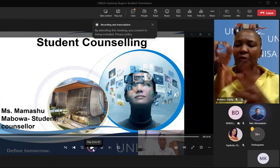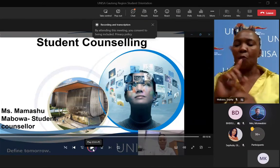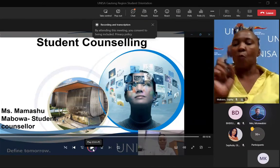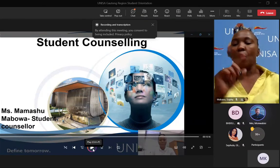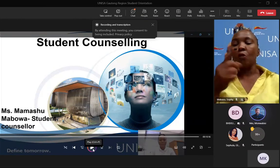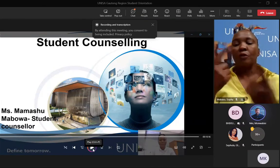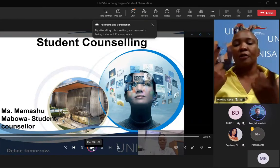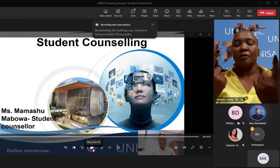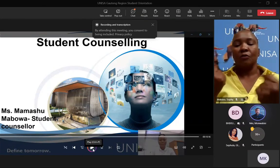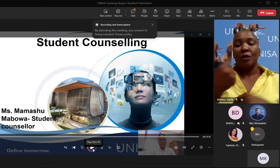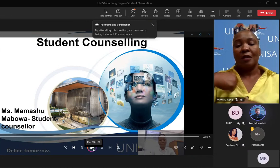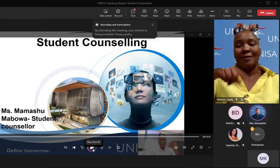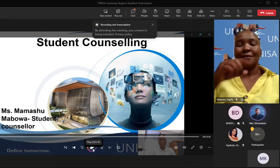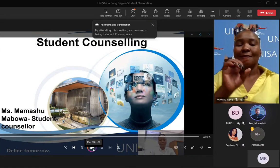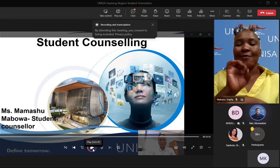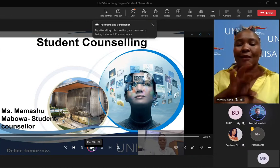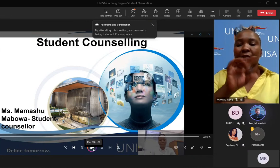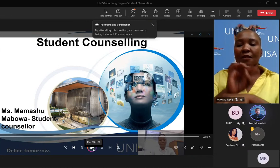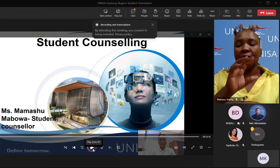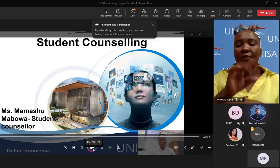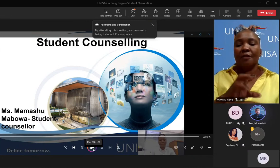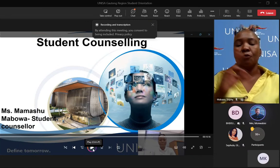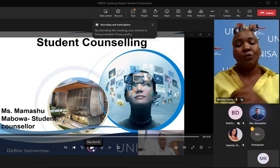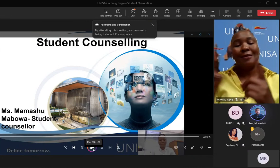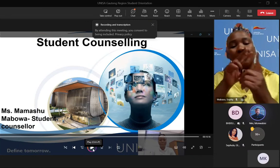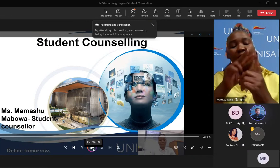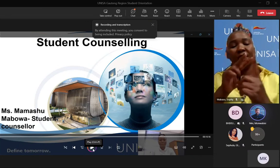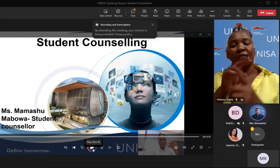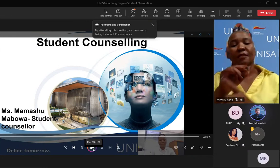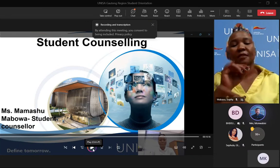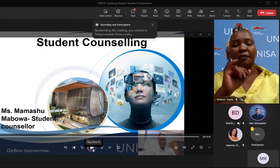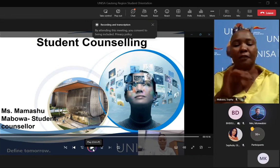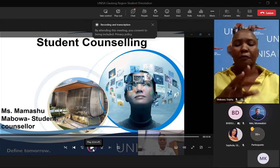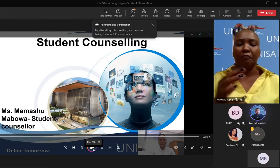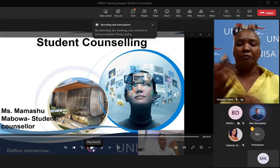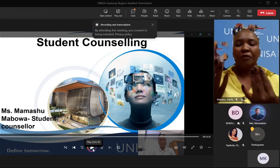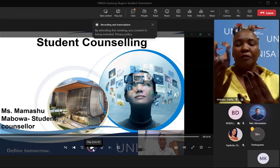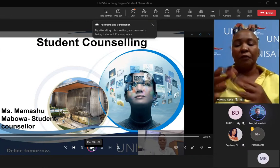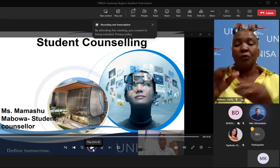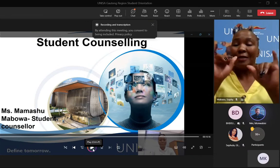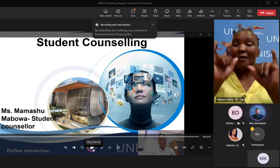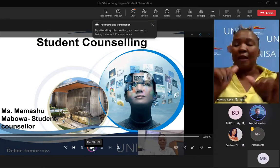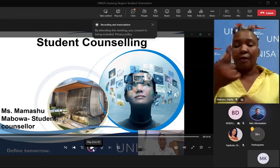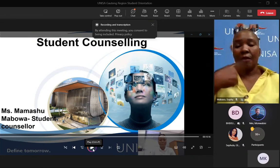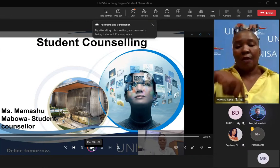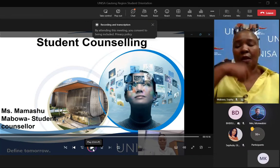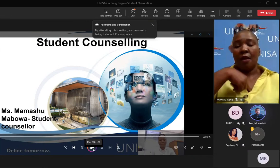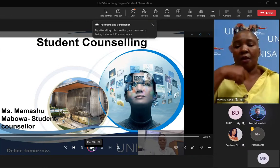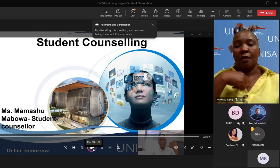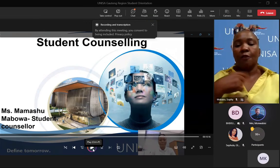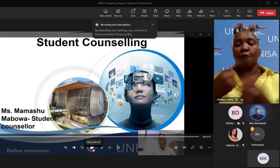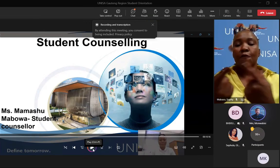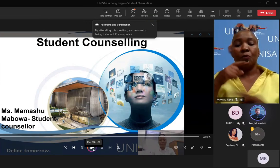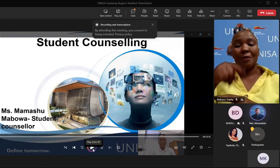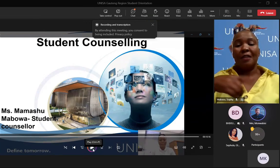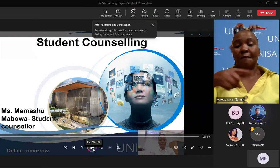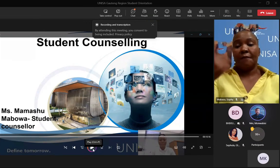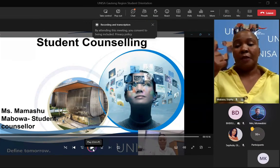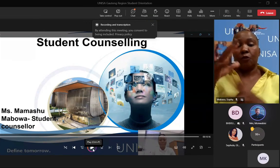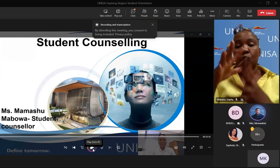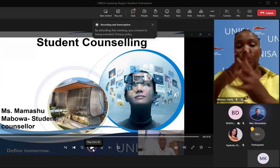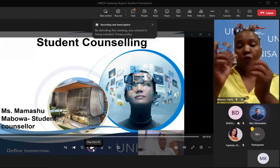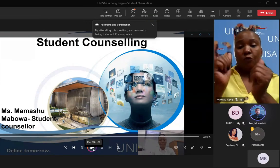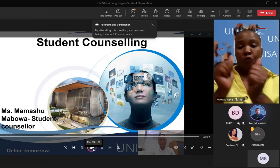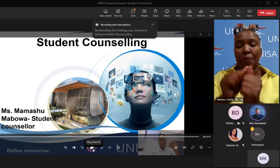as counseling and you will actually see that if you stick with us from this first Workshop believe